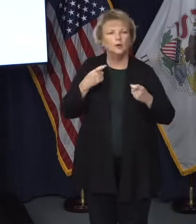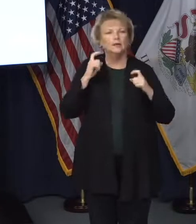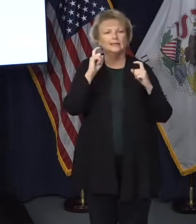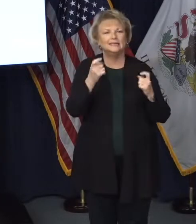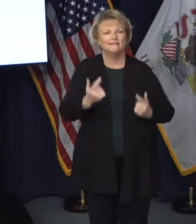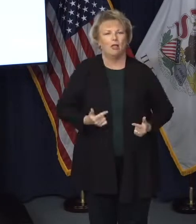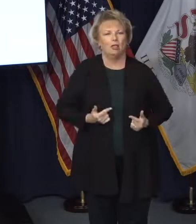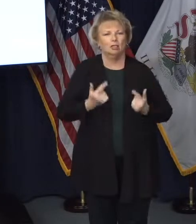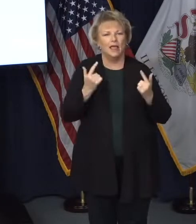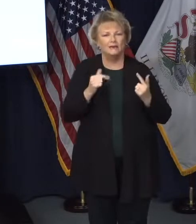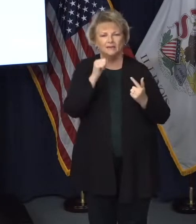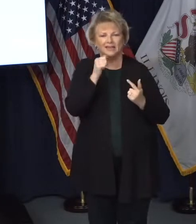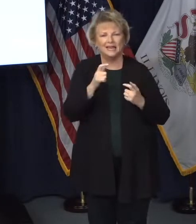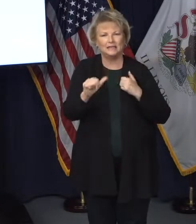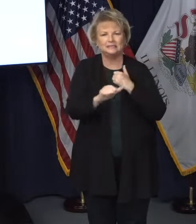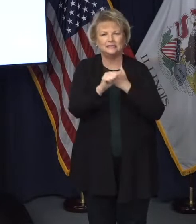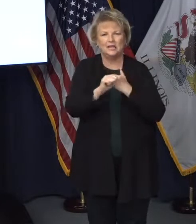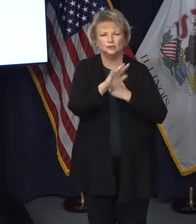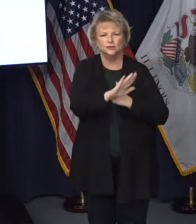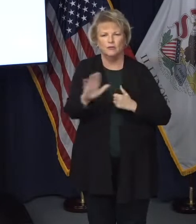put someone's life in danger.